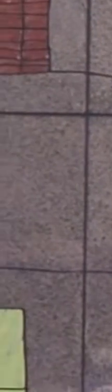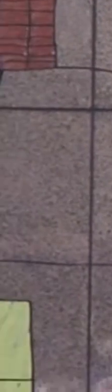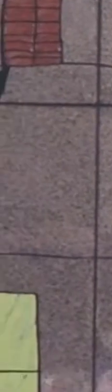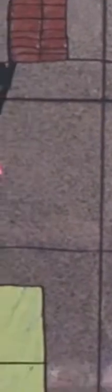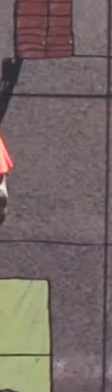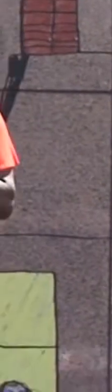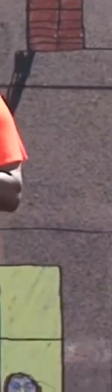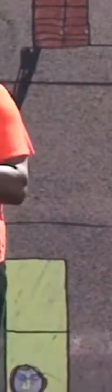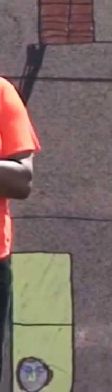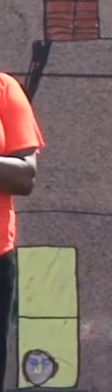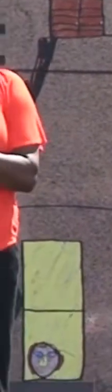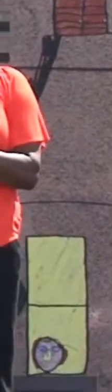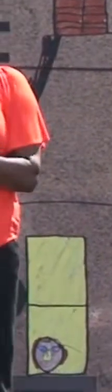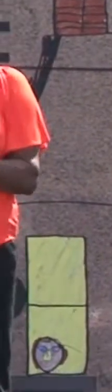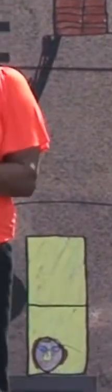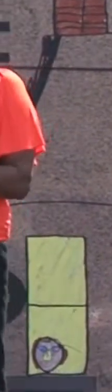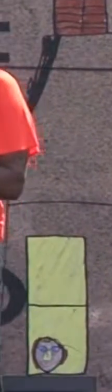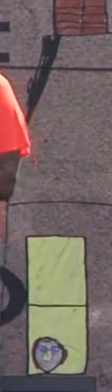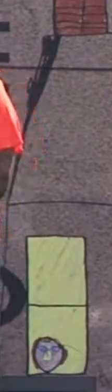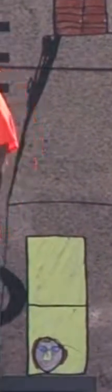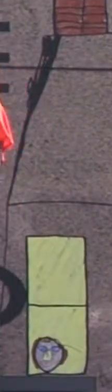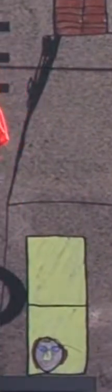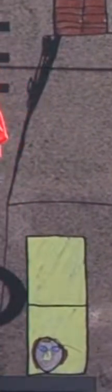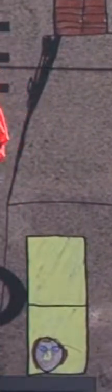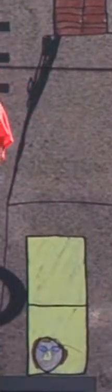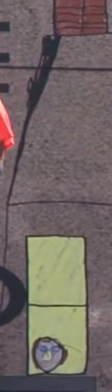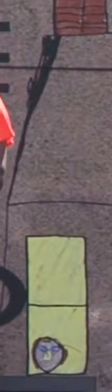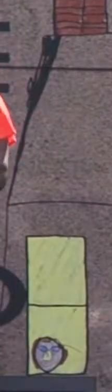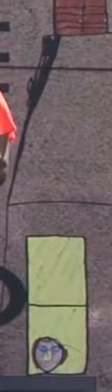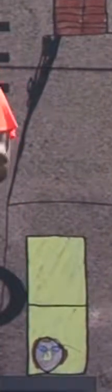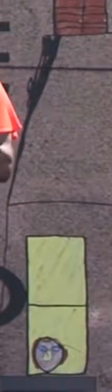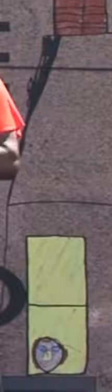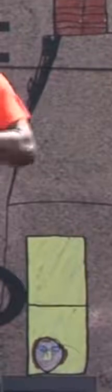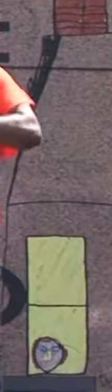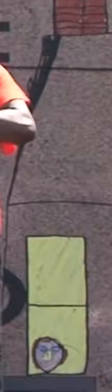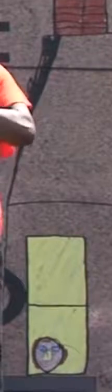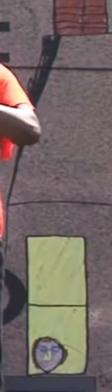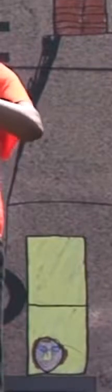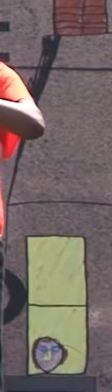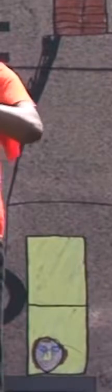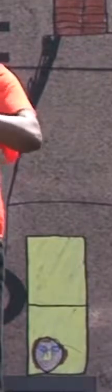I'm old. I only march periodically.